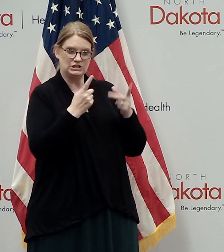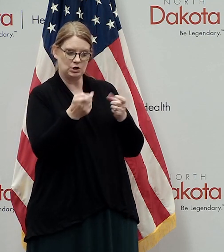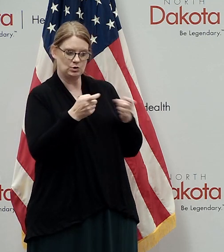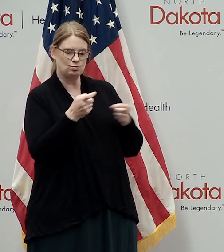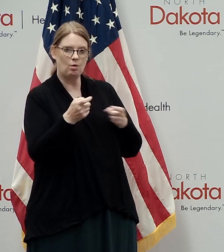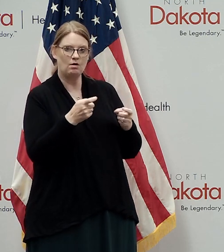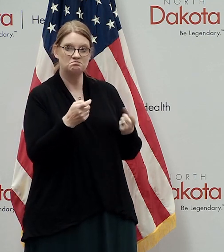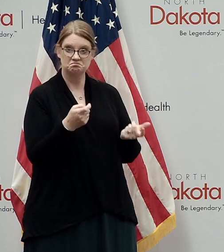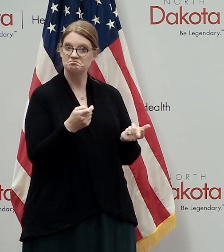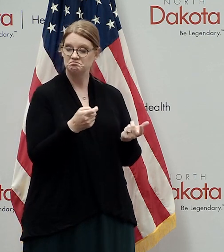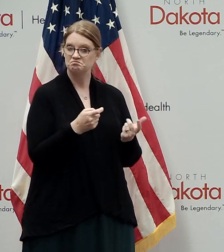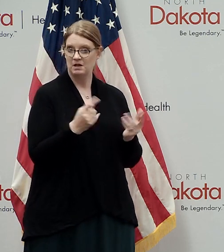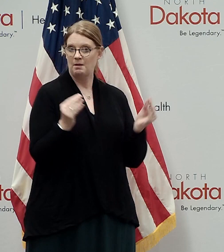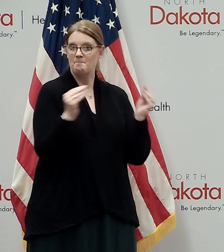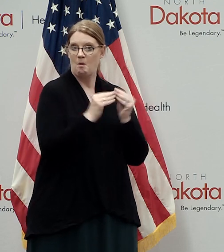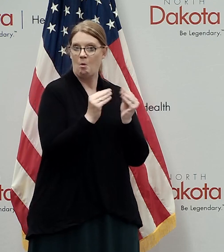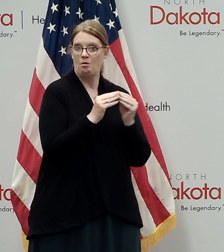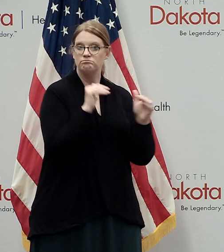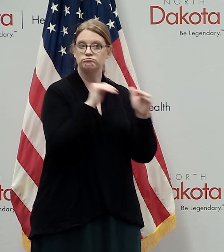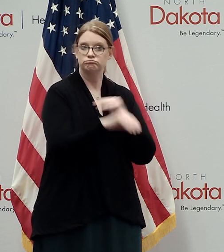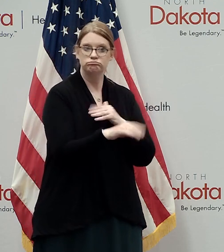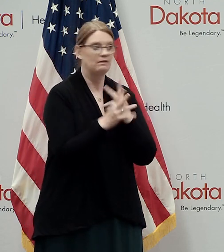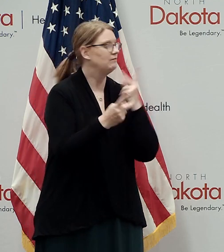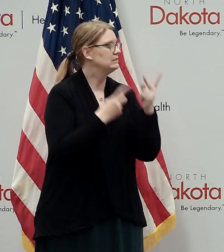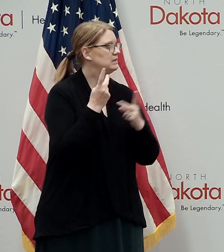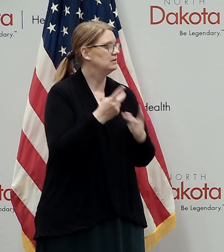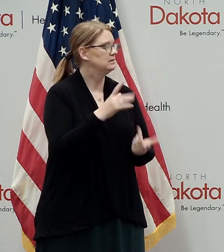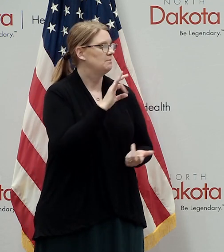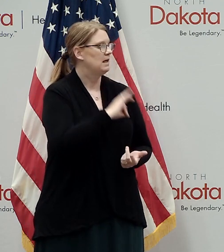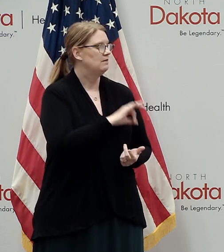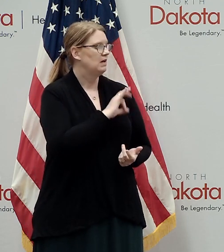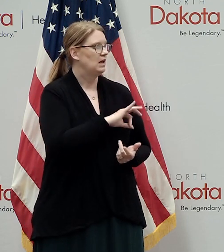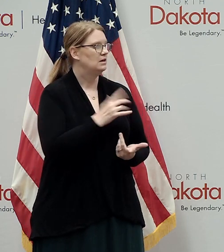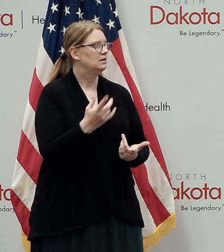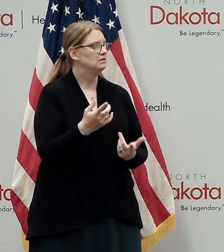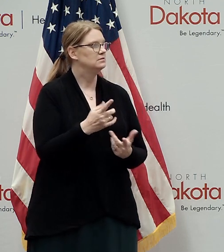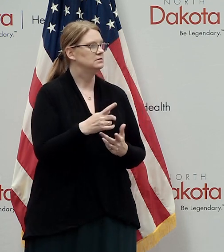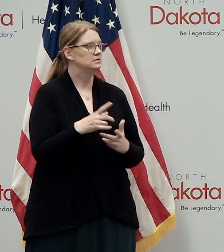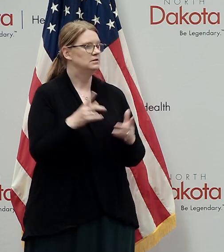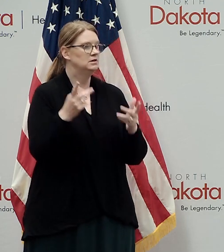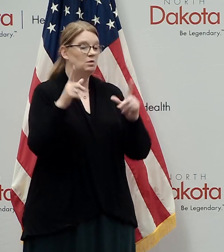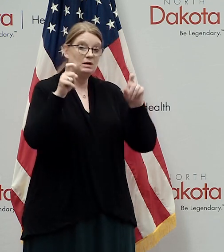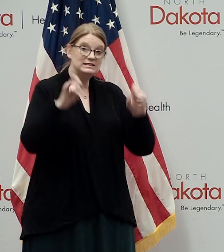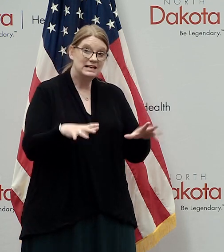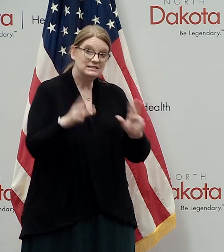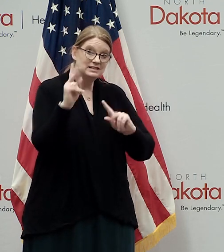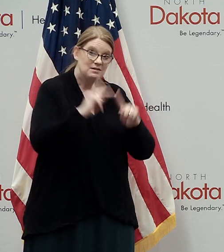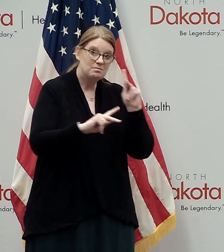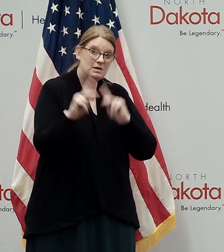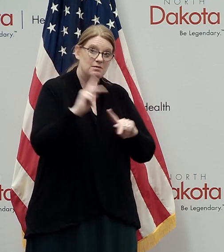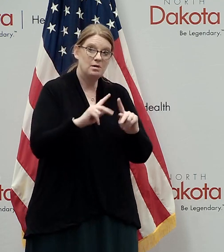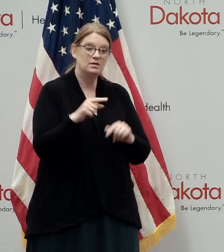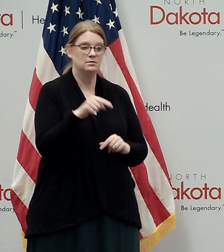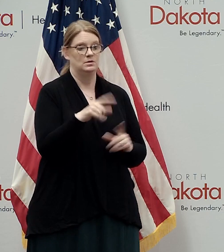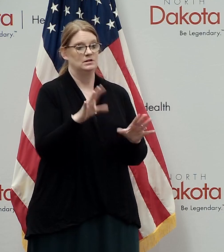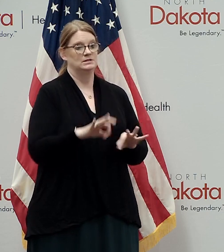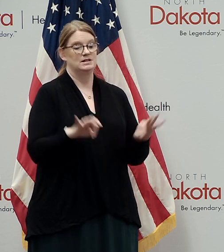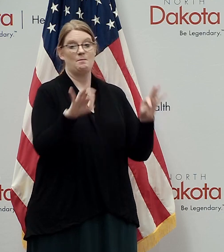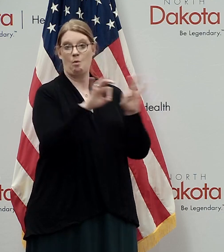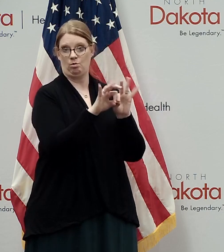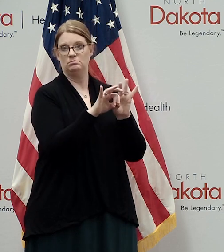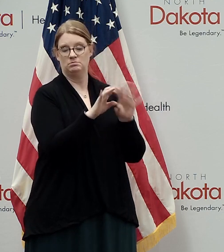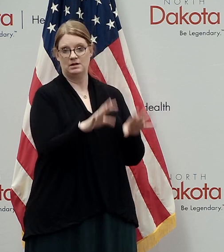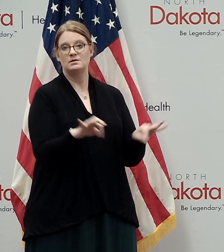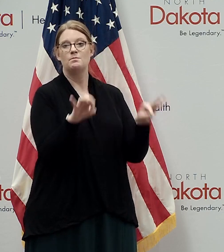has allowed enhanced visitation benefits. So again, this is where we're testing the visitors. This pilot's vital as we look to new ways